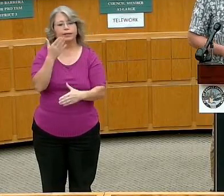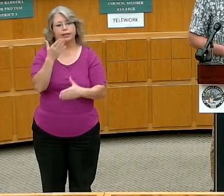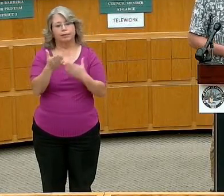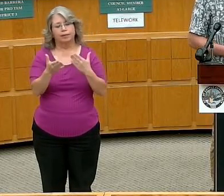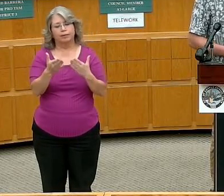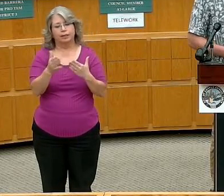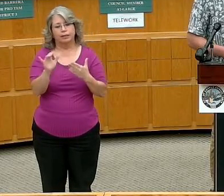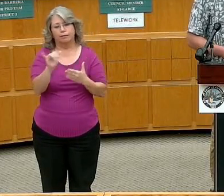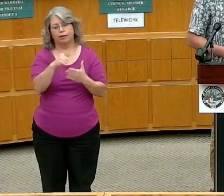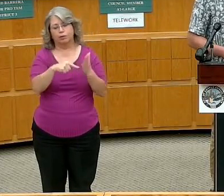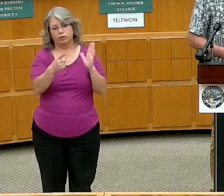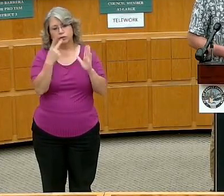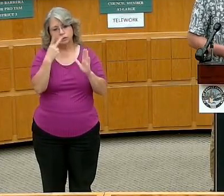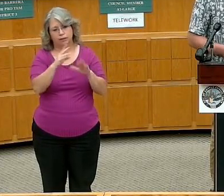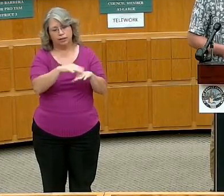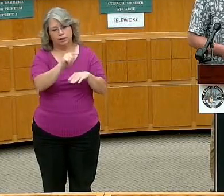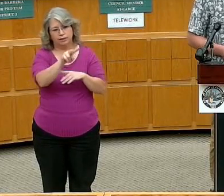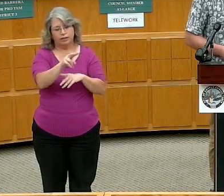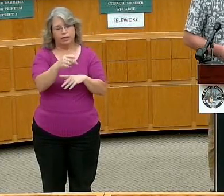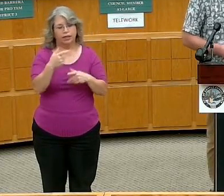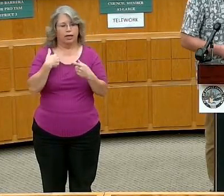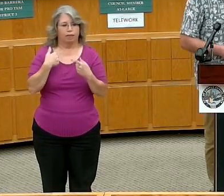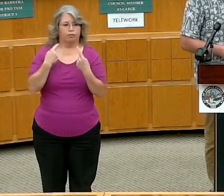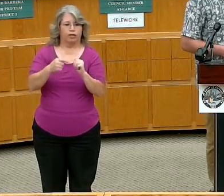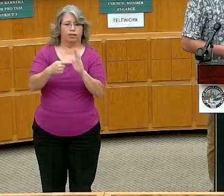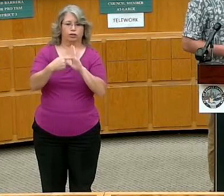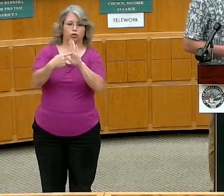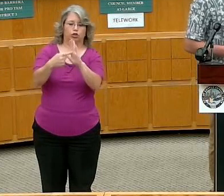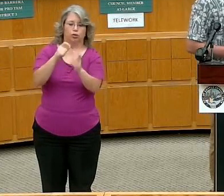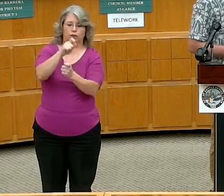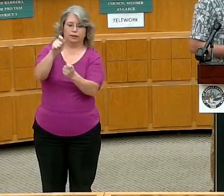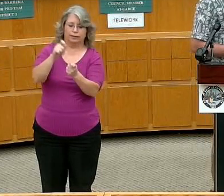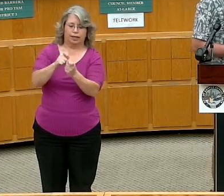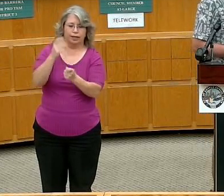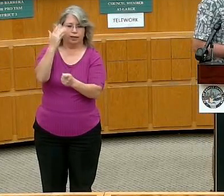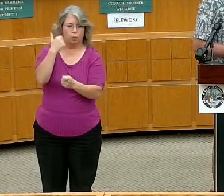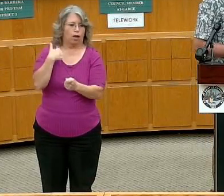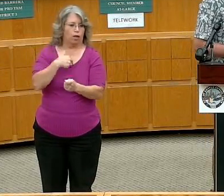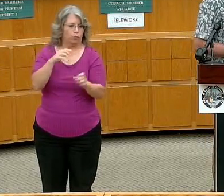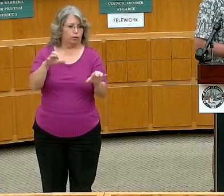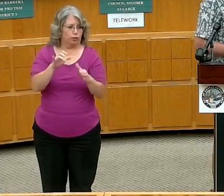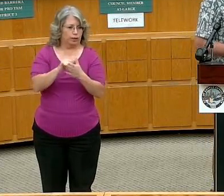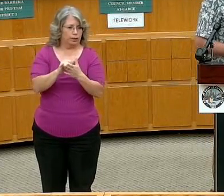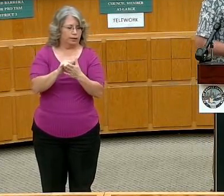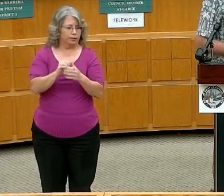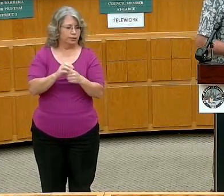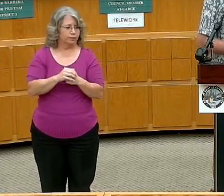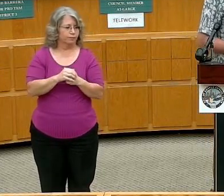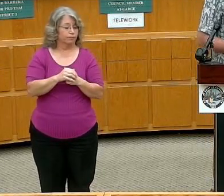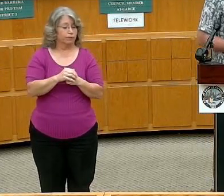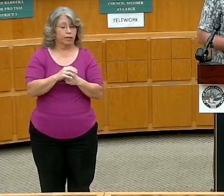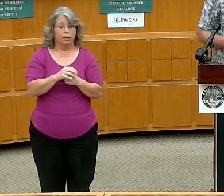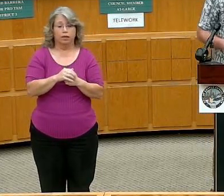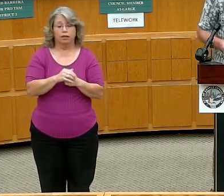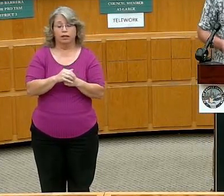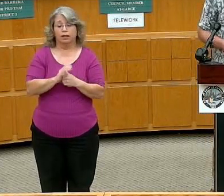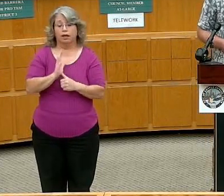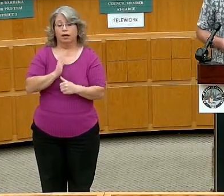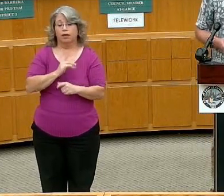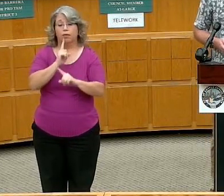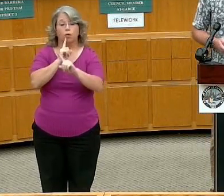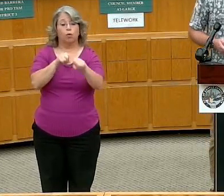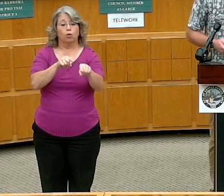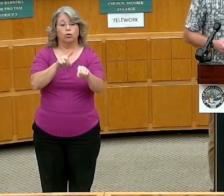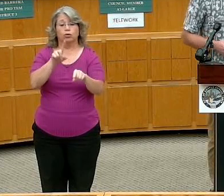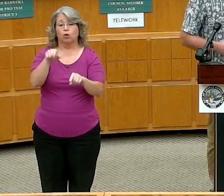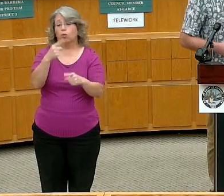tried to reveal to you exactly what we're trying to do here. These orders are only effective when we choose to